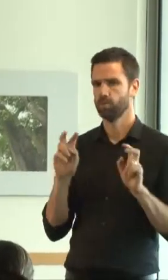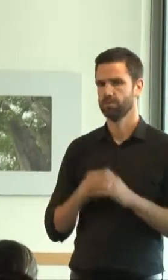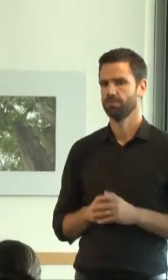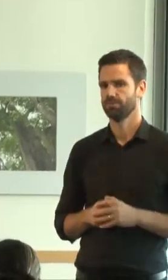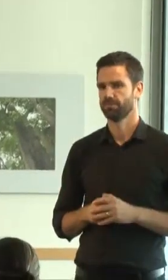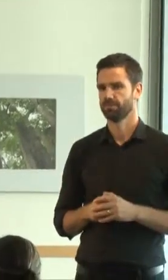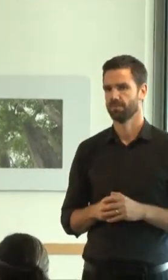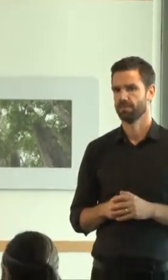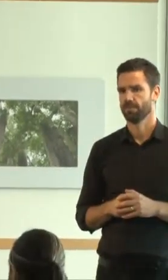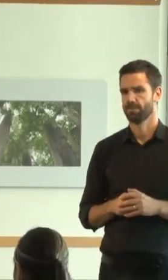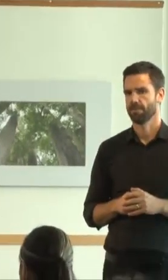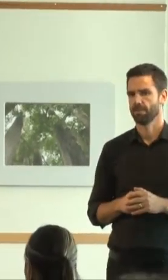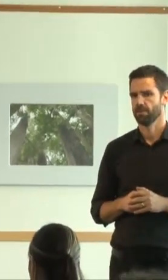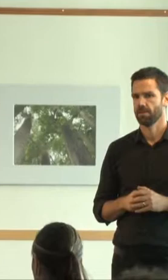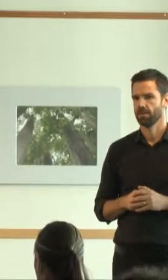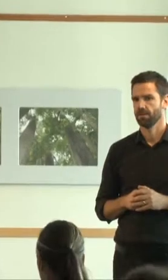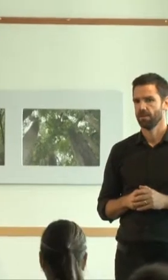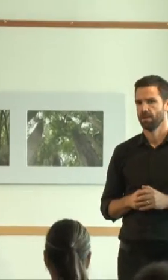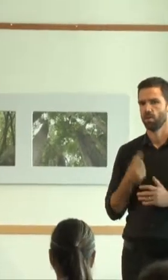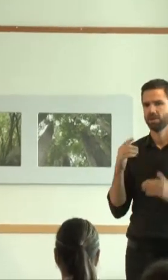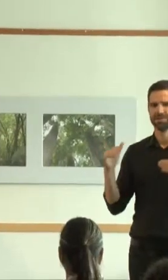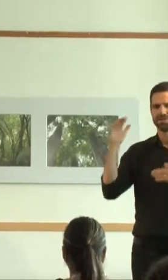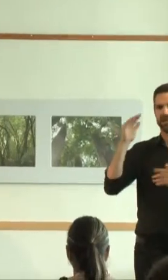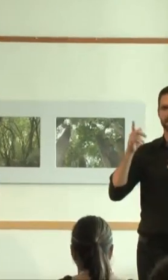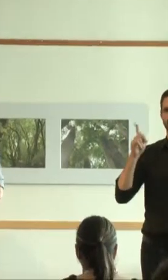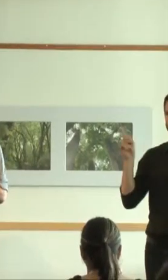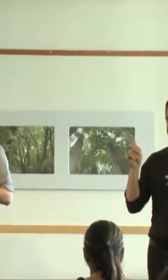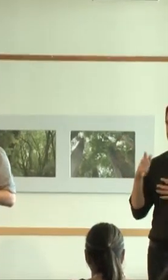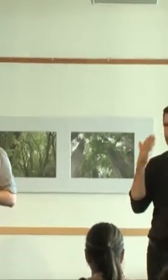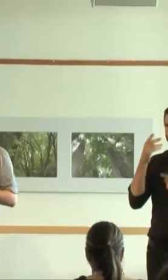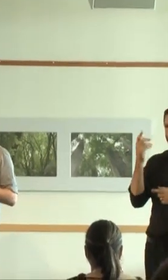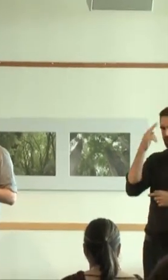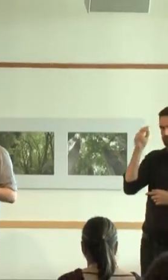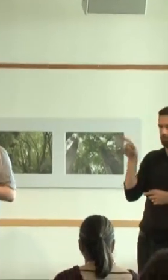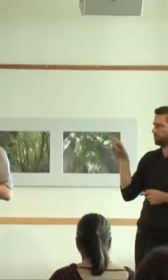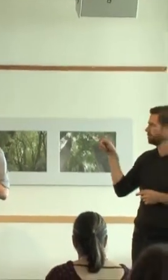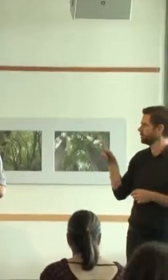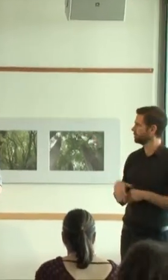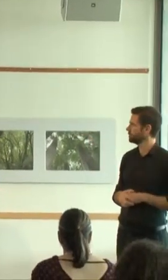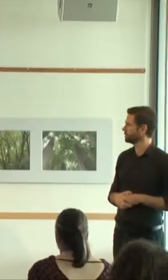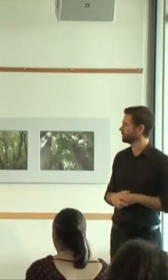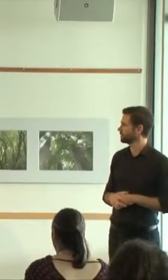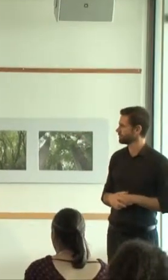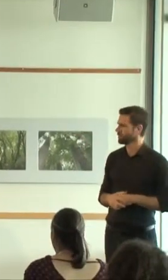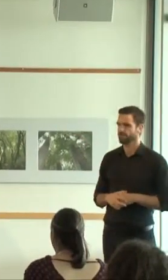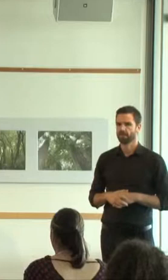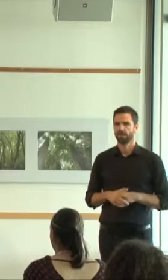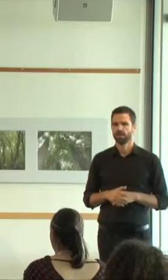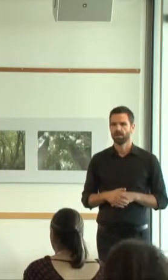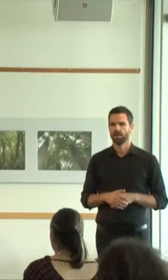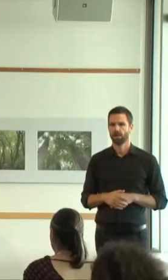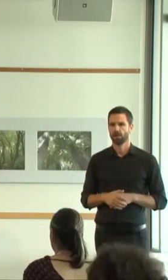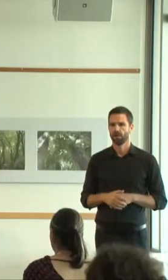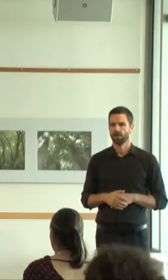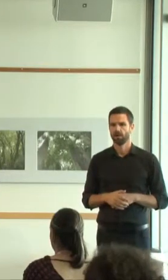our senior managers. I don't know who, because it's anonymous, but it's from a bit of digital futures work that's been going on with the Department of Internal Affairs